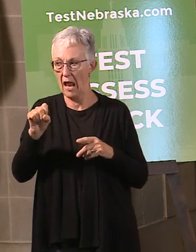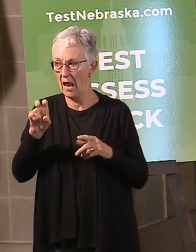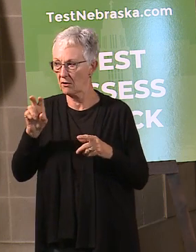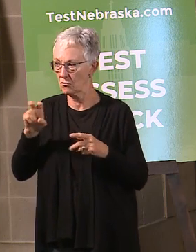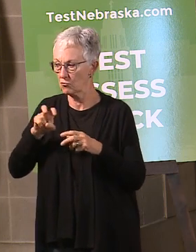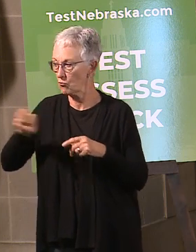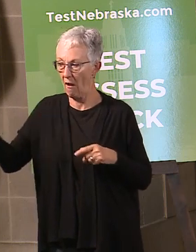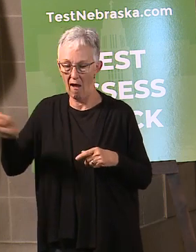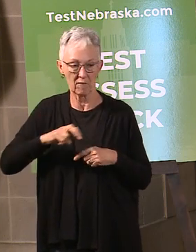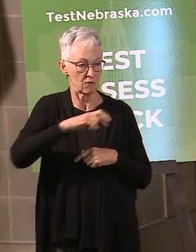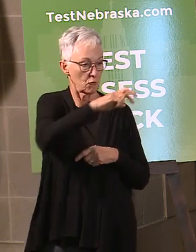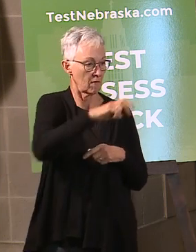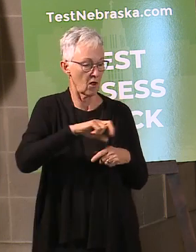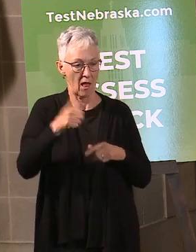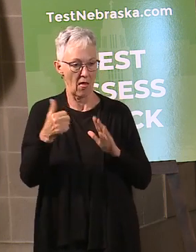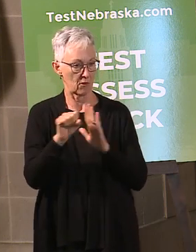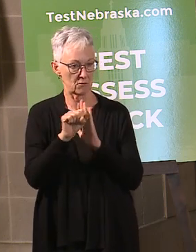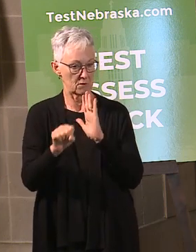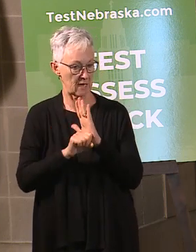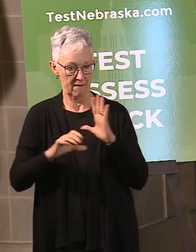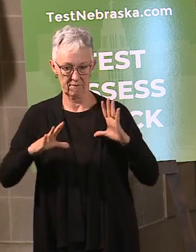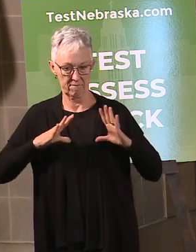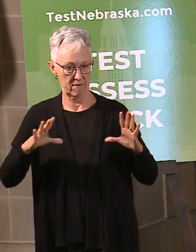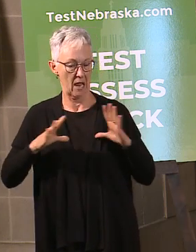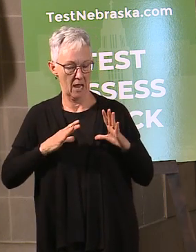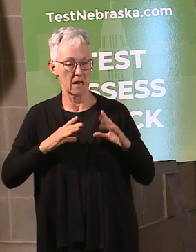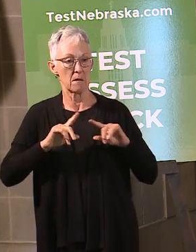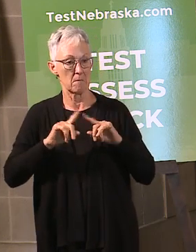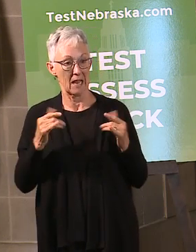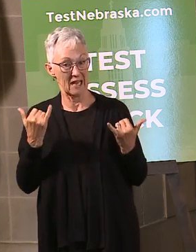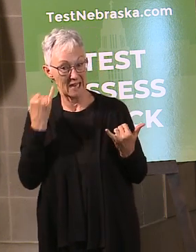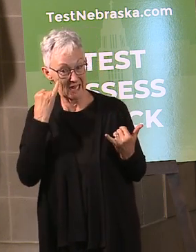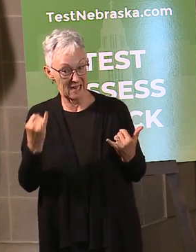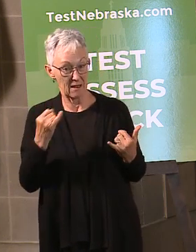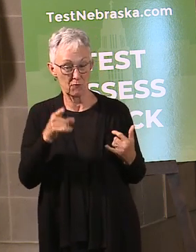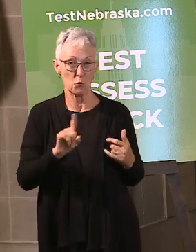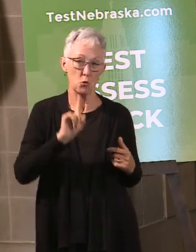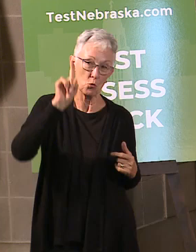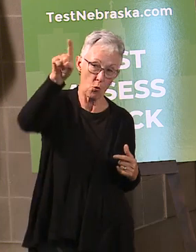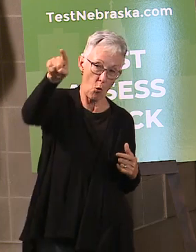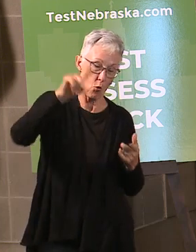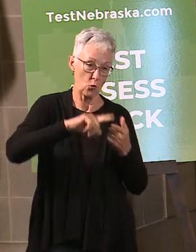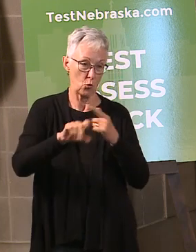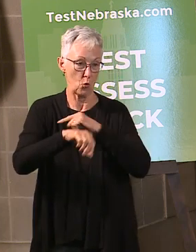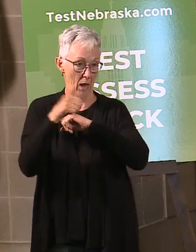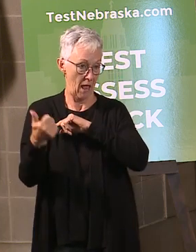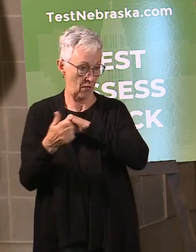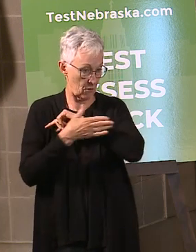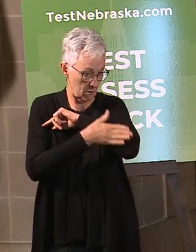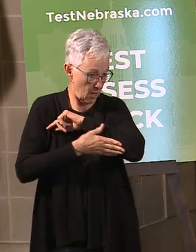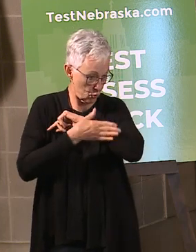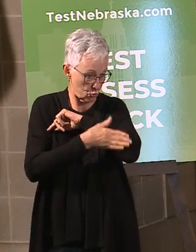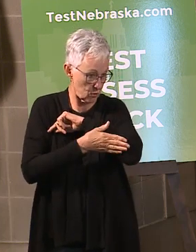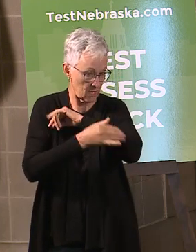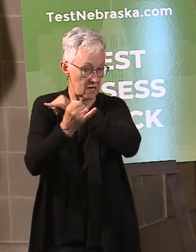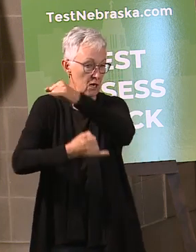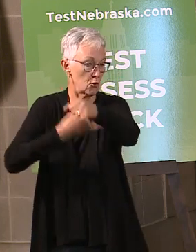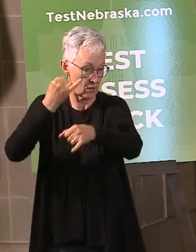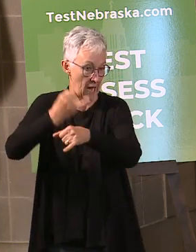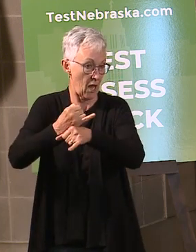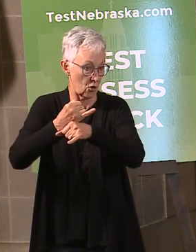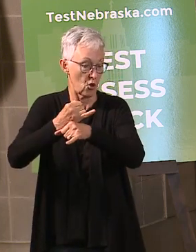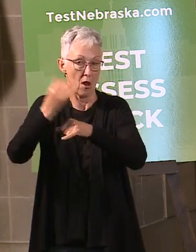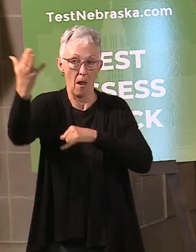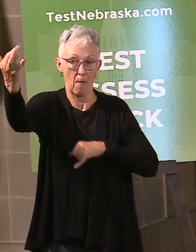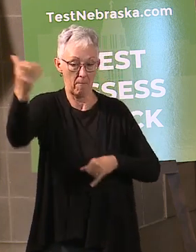coming to the state of Nebraska, we're going to ask you to quarantine for 2 weeks, unless that travel was related to the military, or